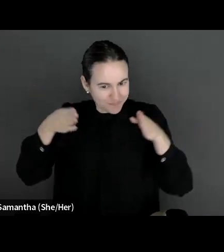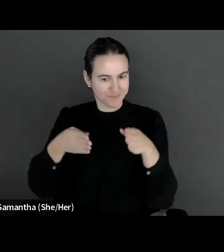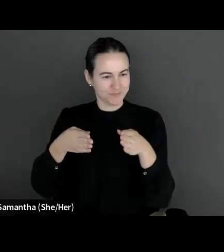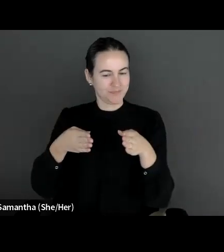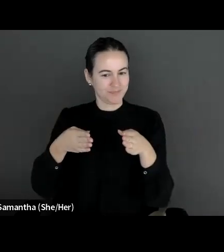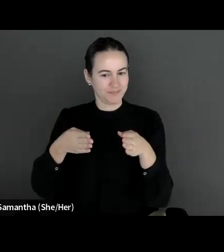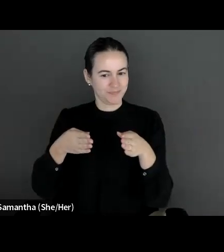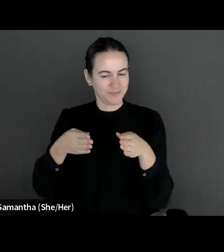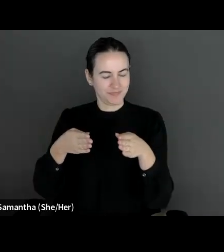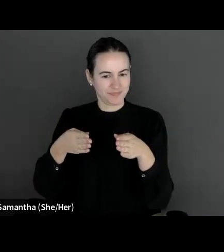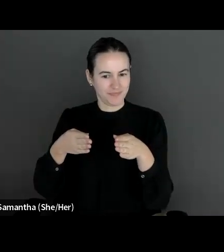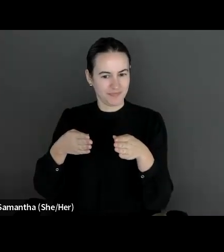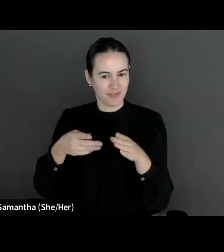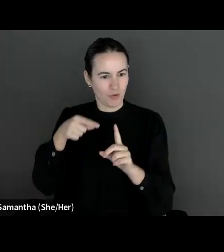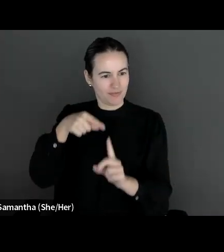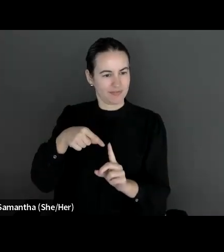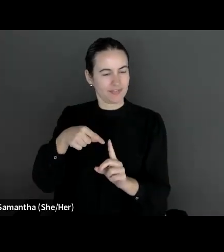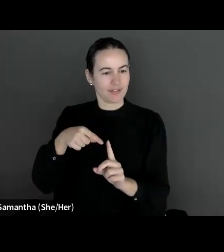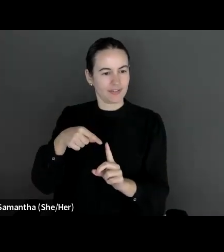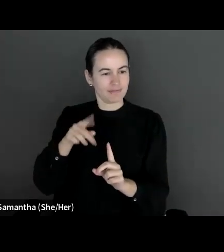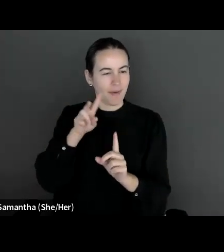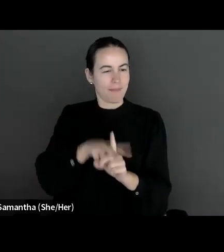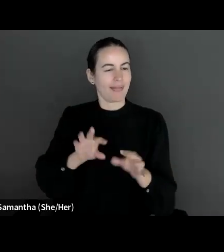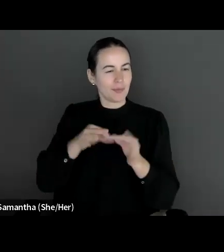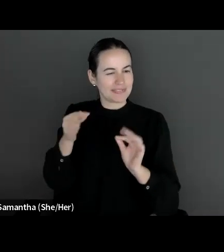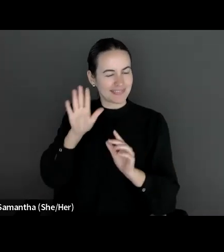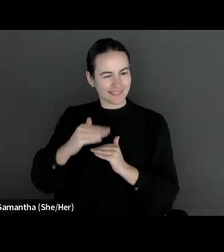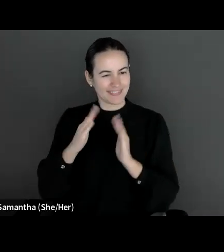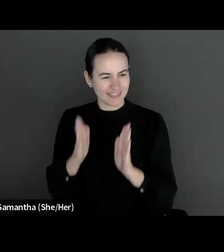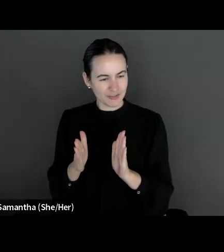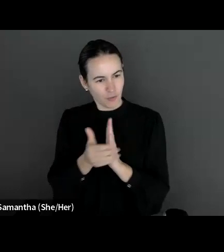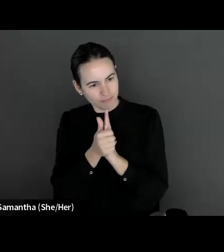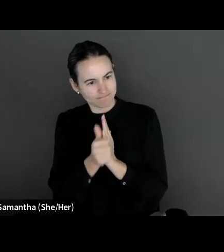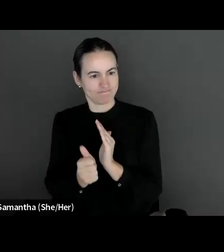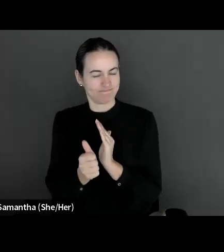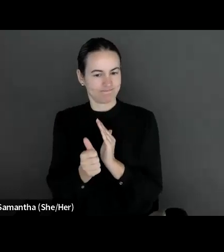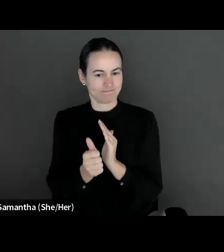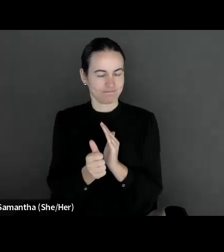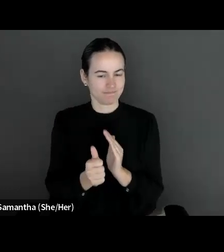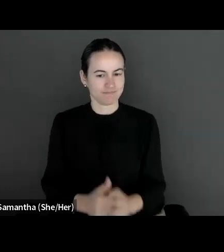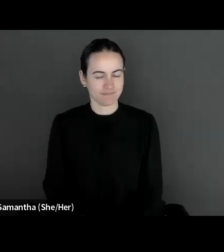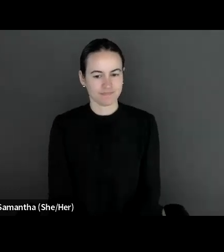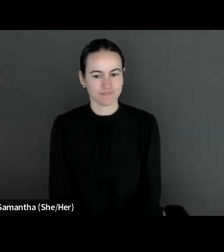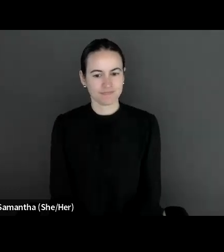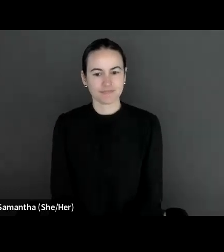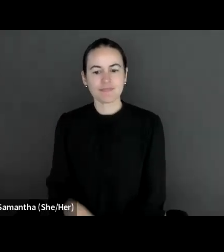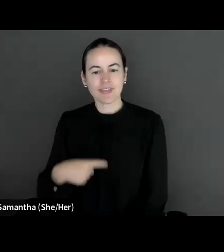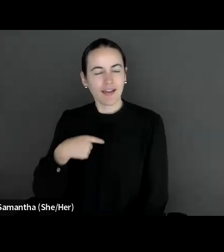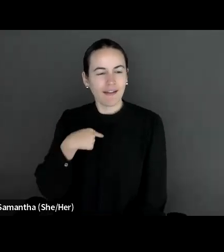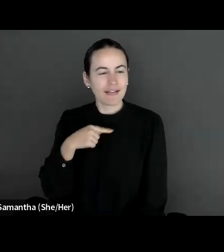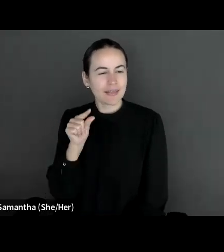definition of fluency in applied linguistics, and so that it is only part of speaking